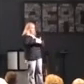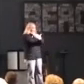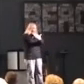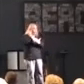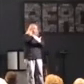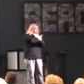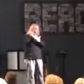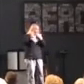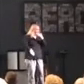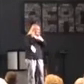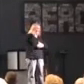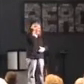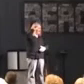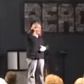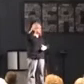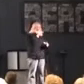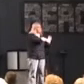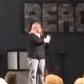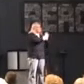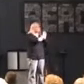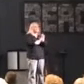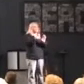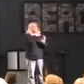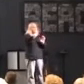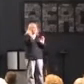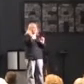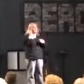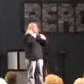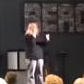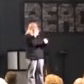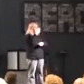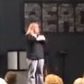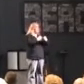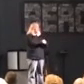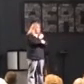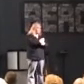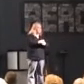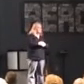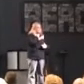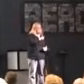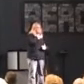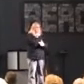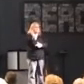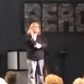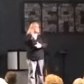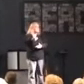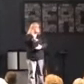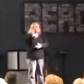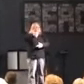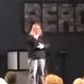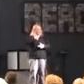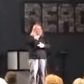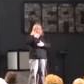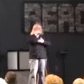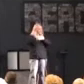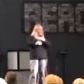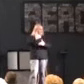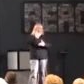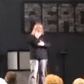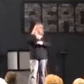These last 3 years, I've had the opportunity to return some kindness and caring to him when he needed